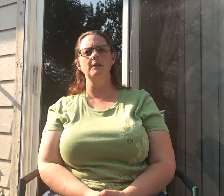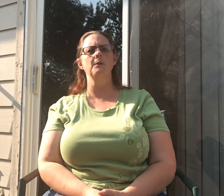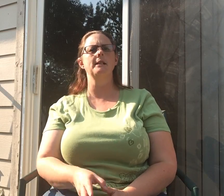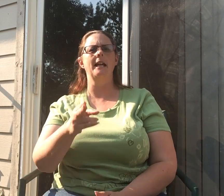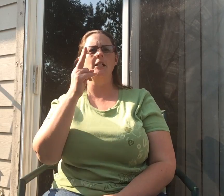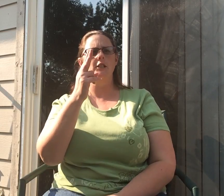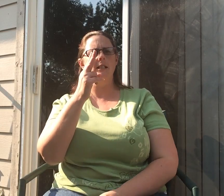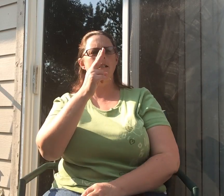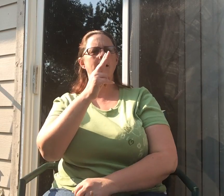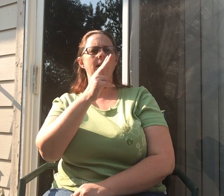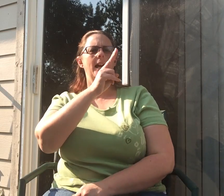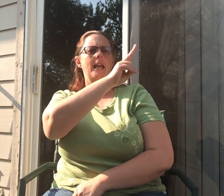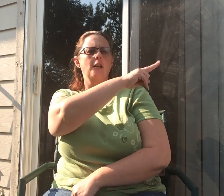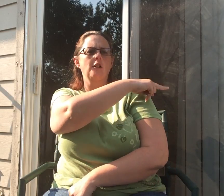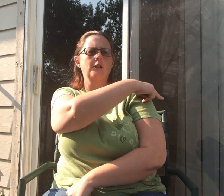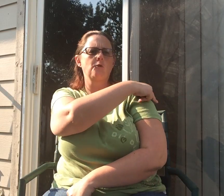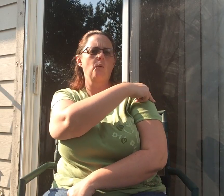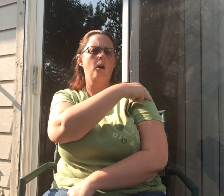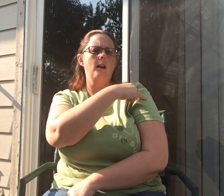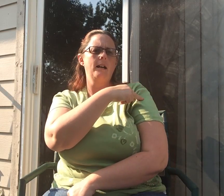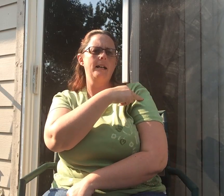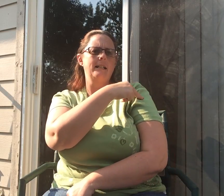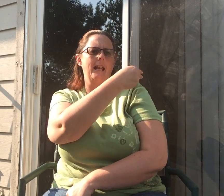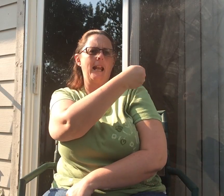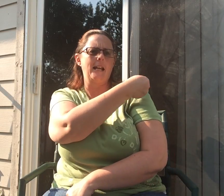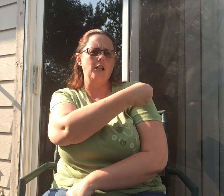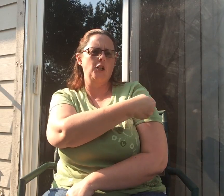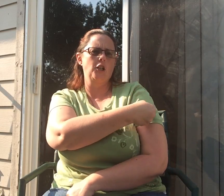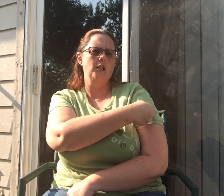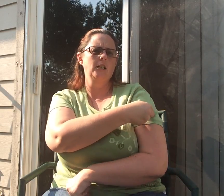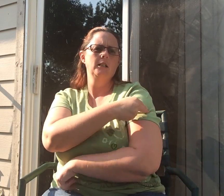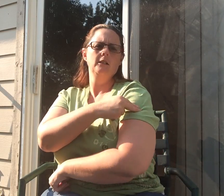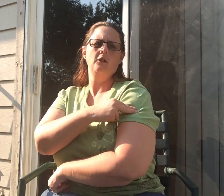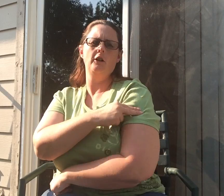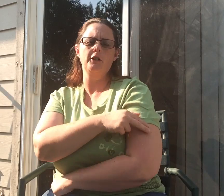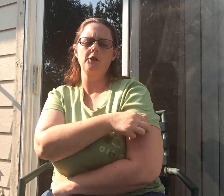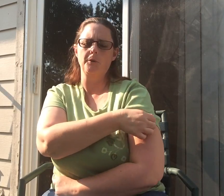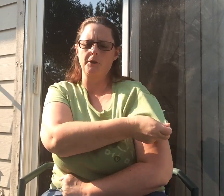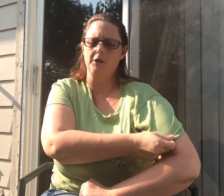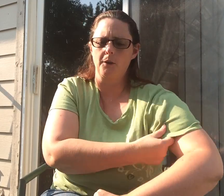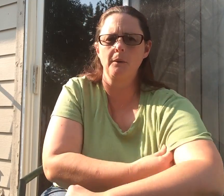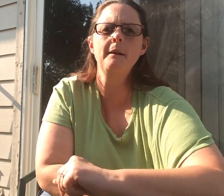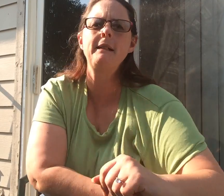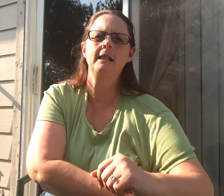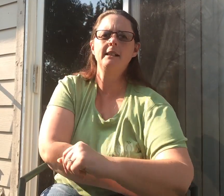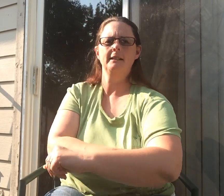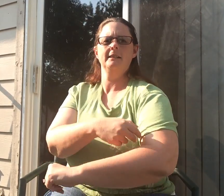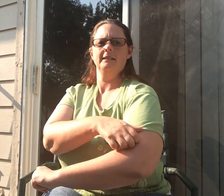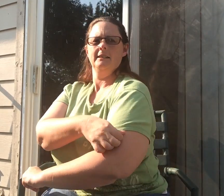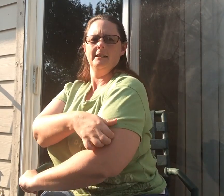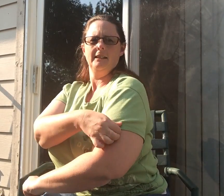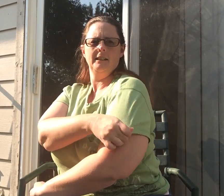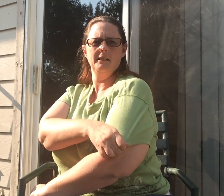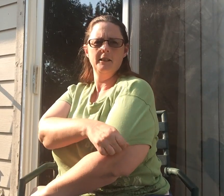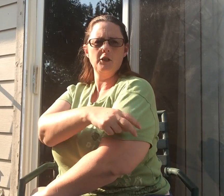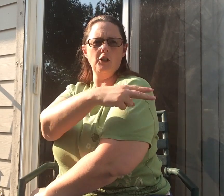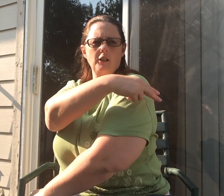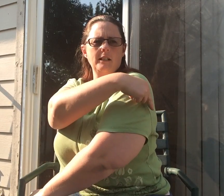use H's, and you're going to draw an H on your shoulders. So let me turn.